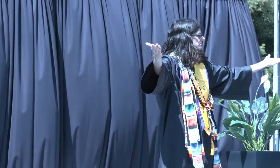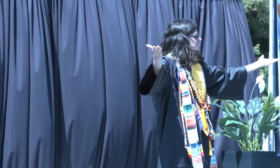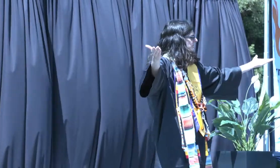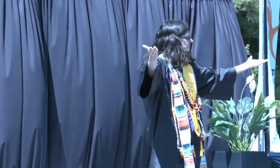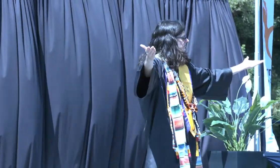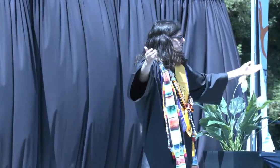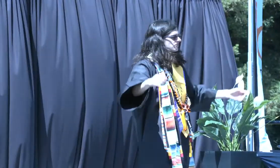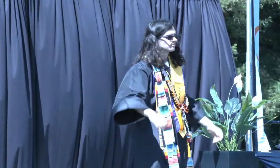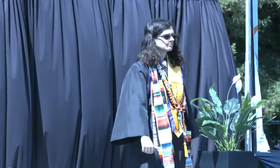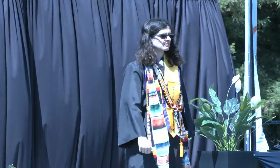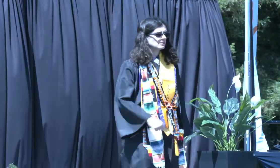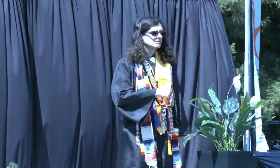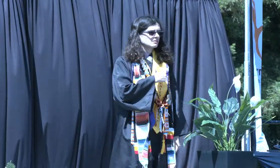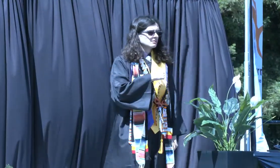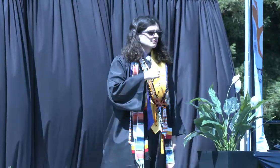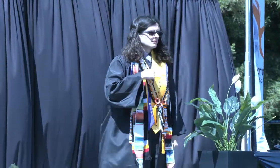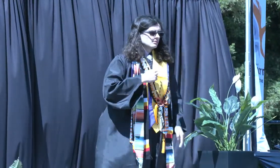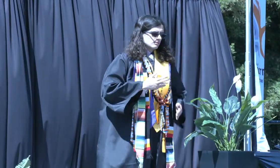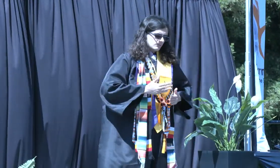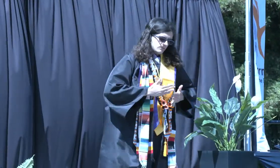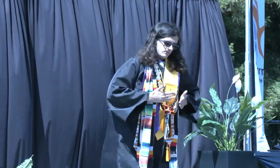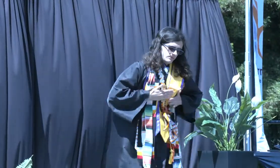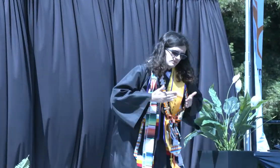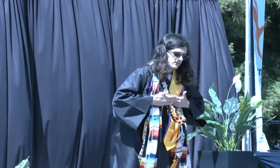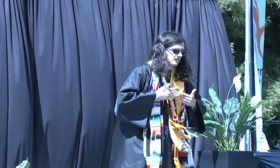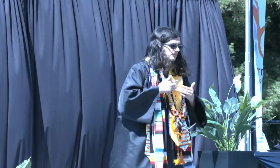My last message to you is,